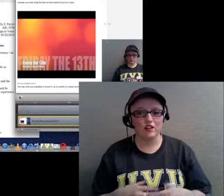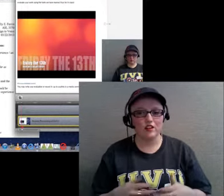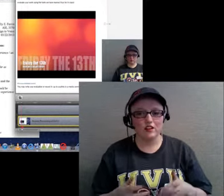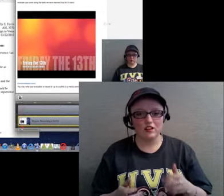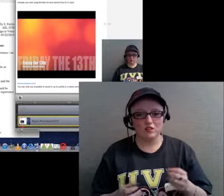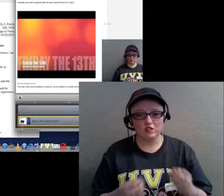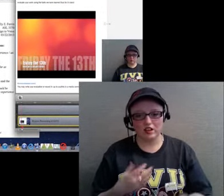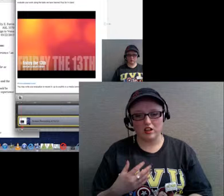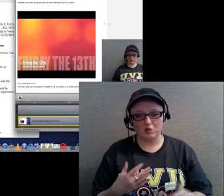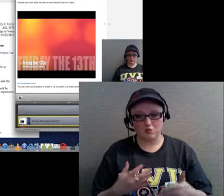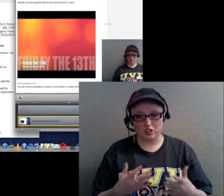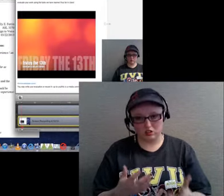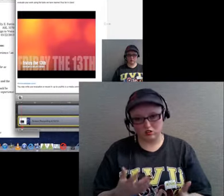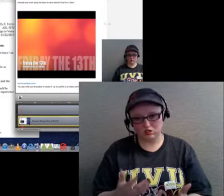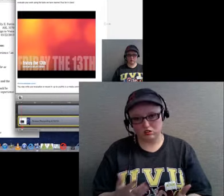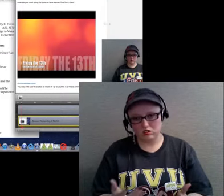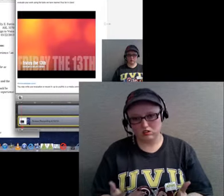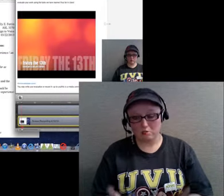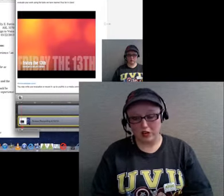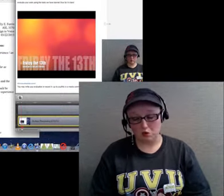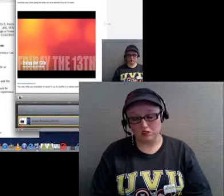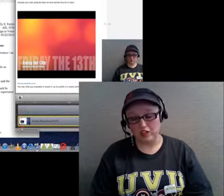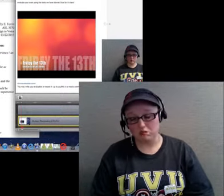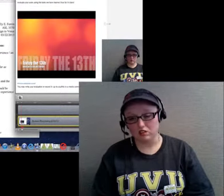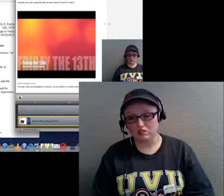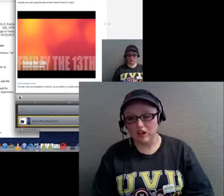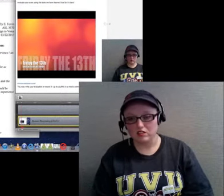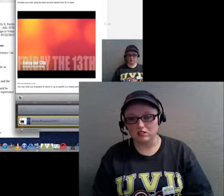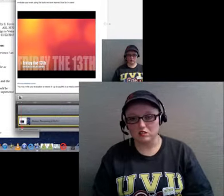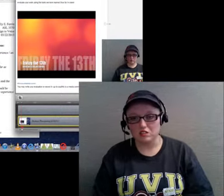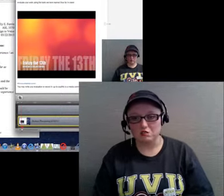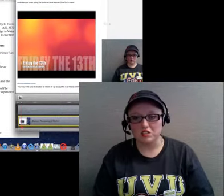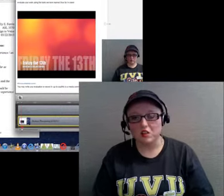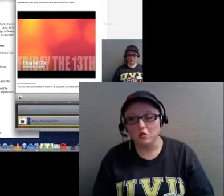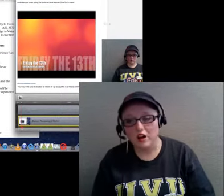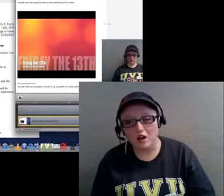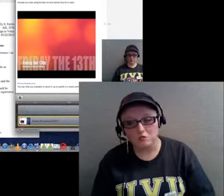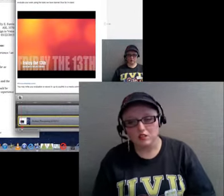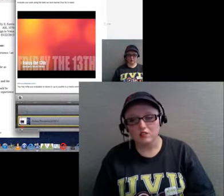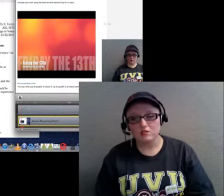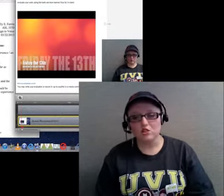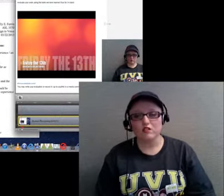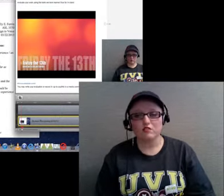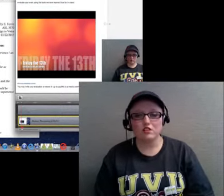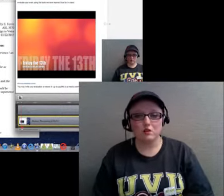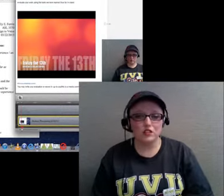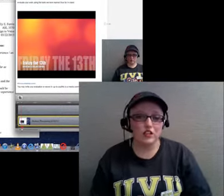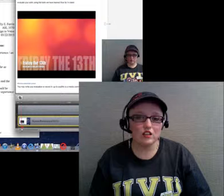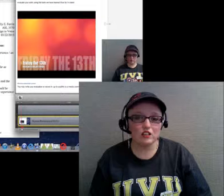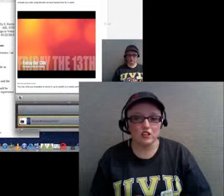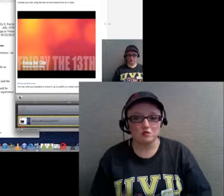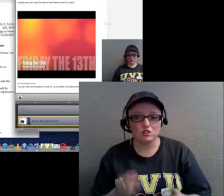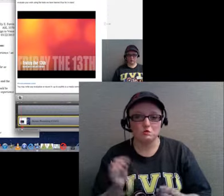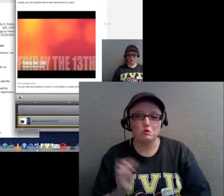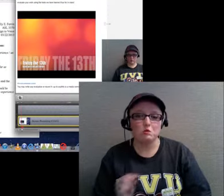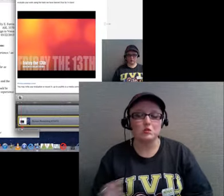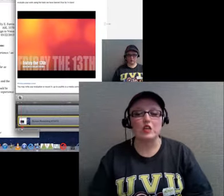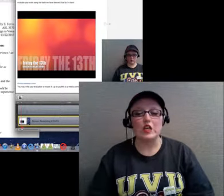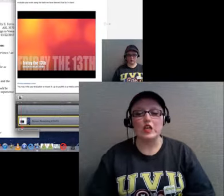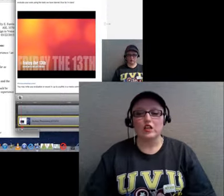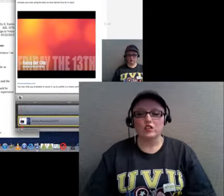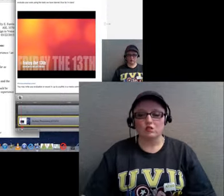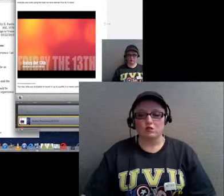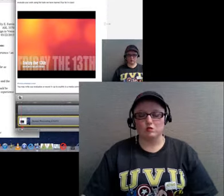and then it would sign it, like, then Mike would sign really fast, and so then it was like, oh crap, I'm trying to figure out what he said in that small